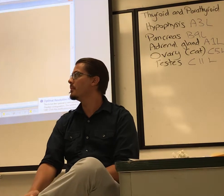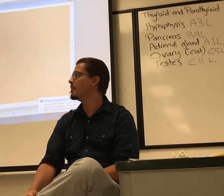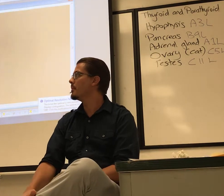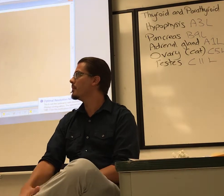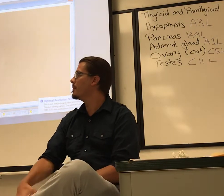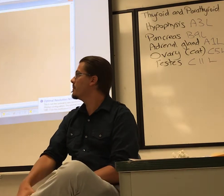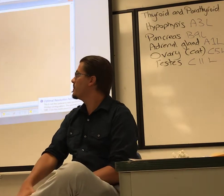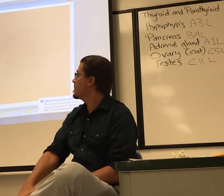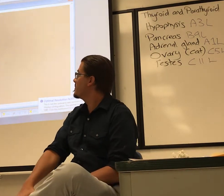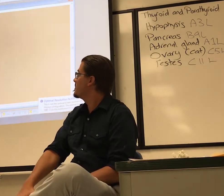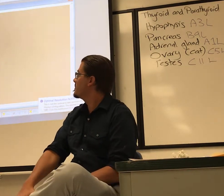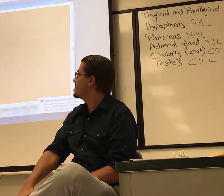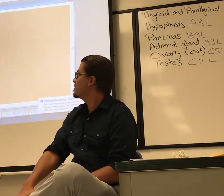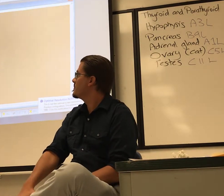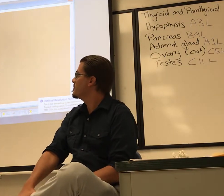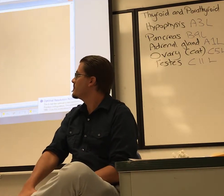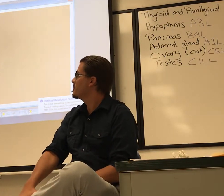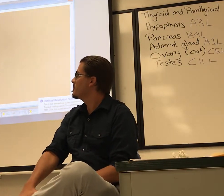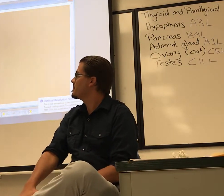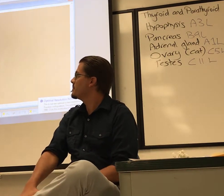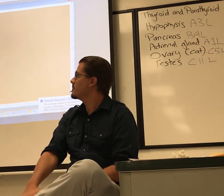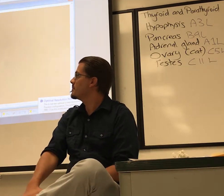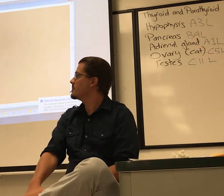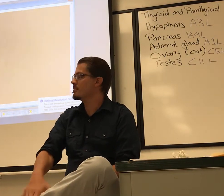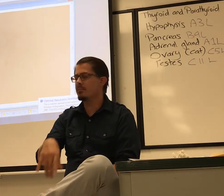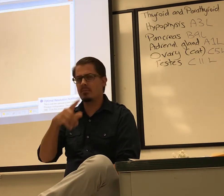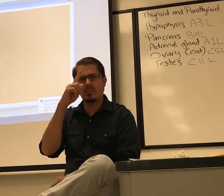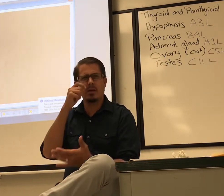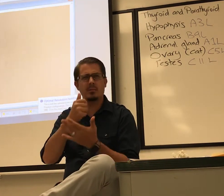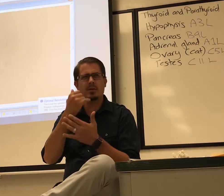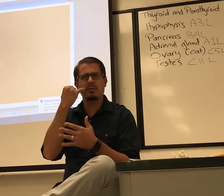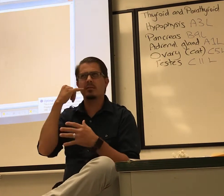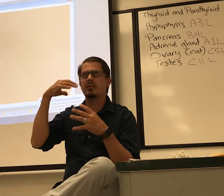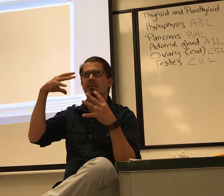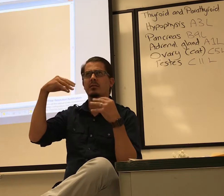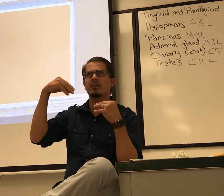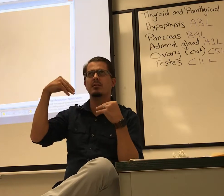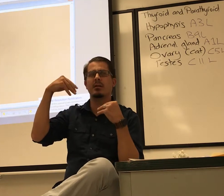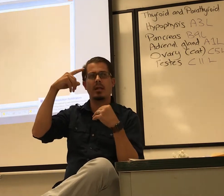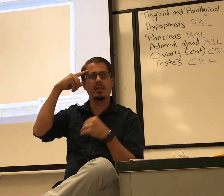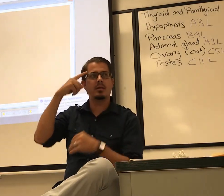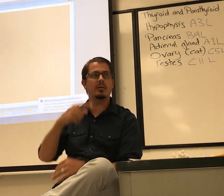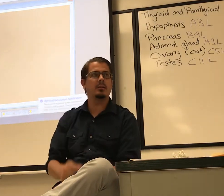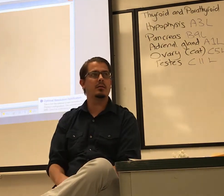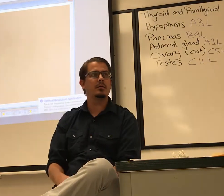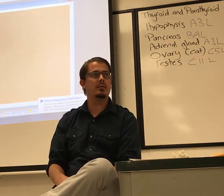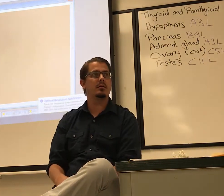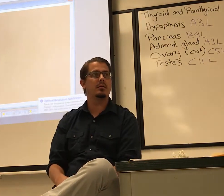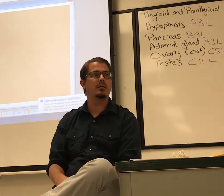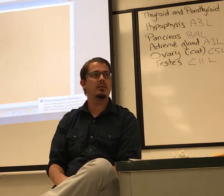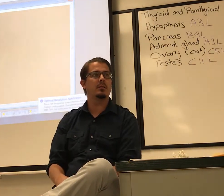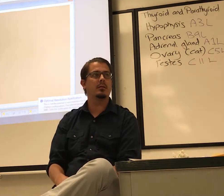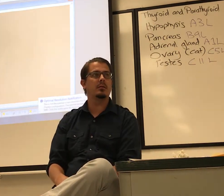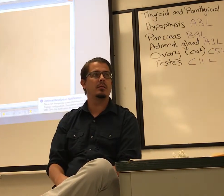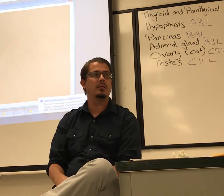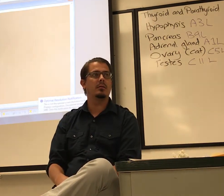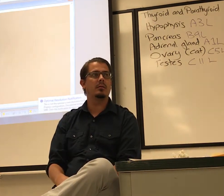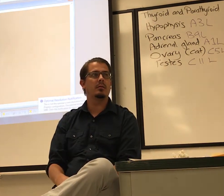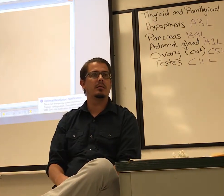And it helps if I turn this off. I might turn the lights on or off a couple of times. But to explain something, I'm going to present